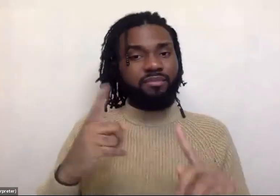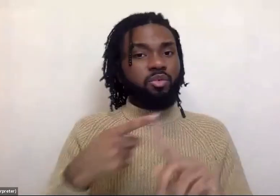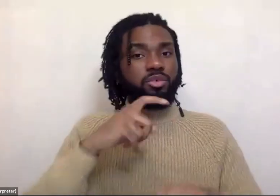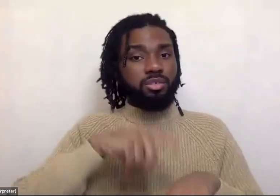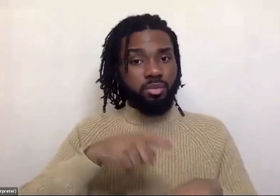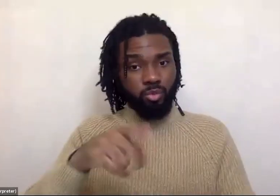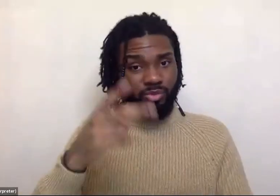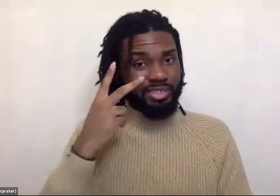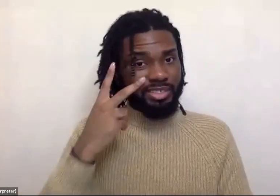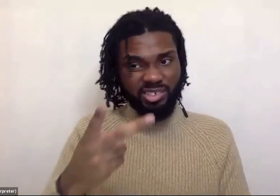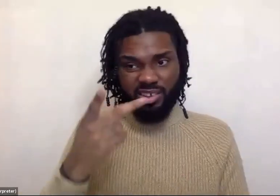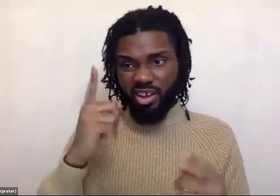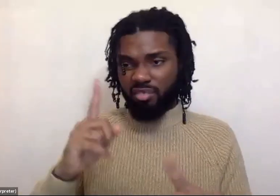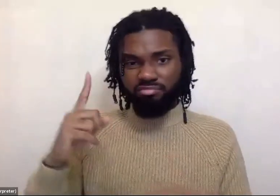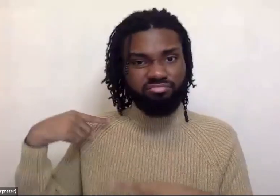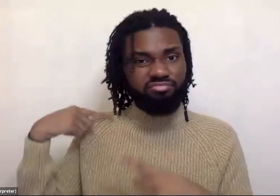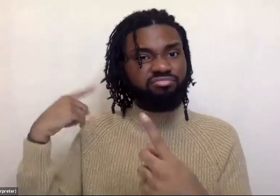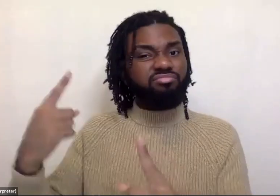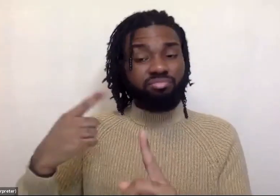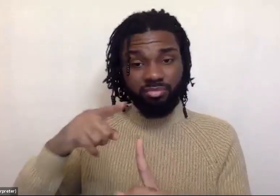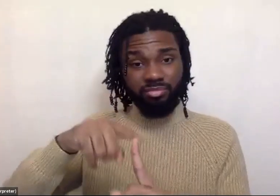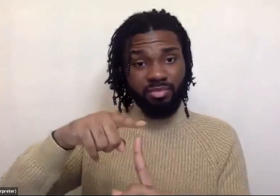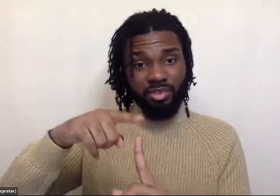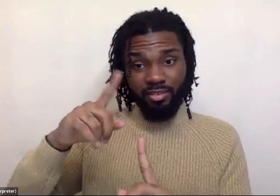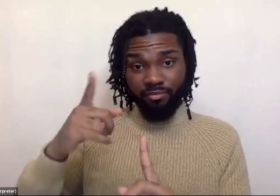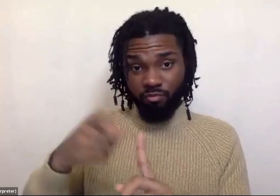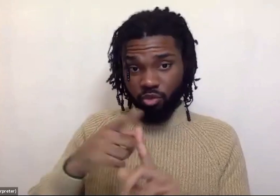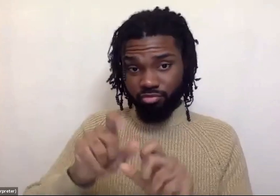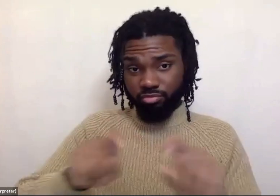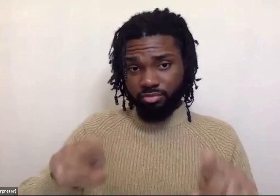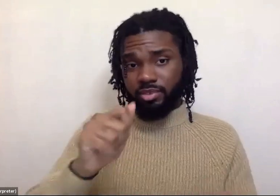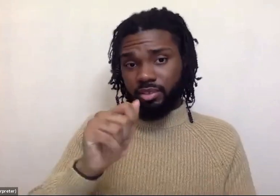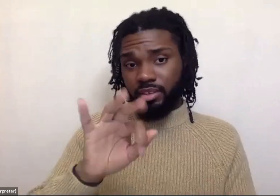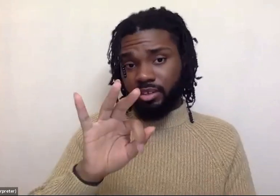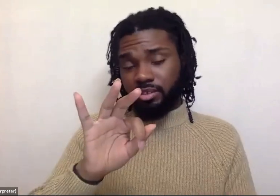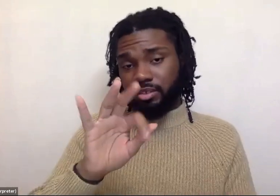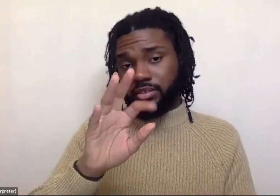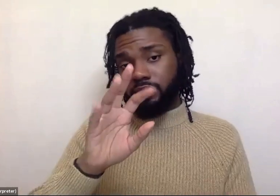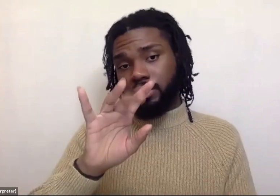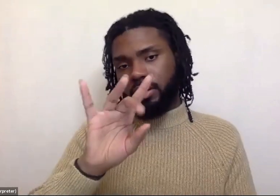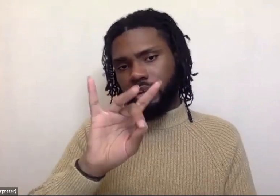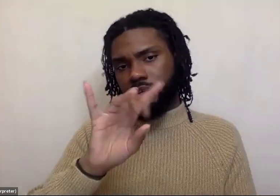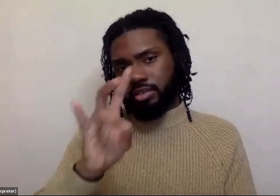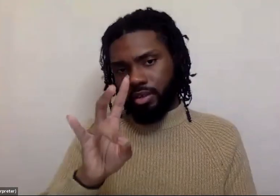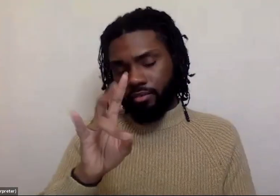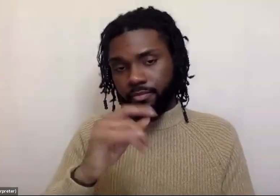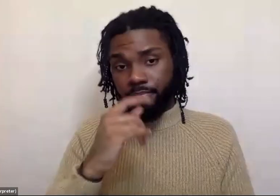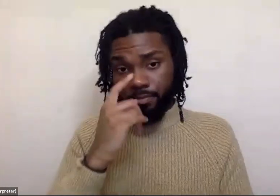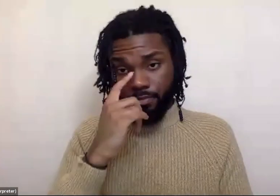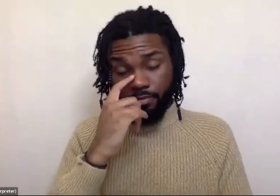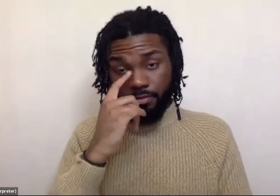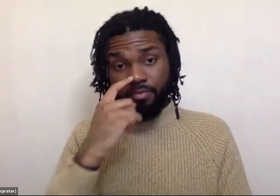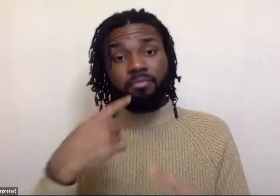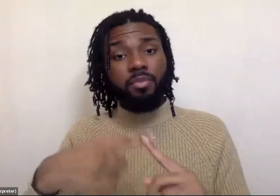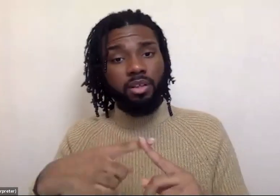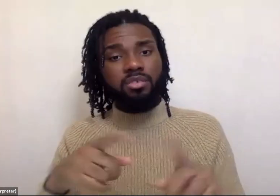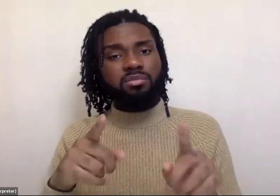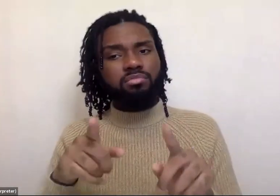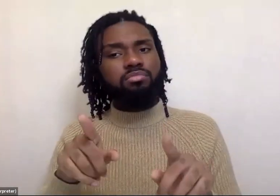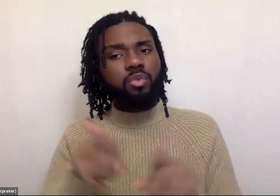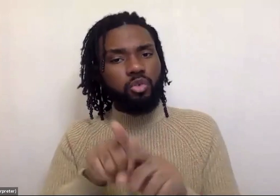point. That's 1987 with the first 6 hours. The other thing you get is a sense of how long things take.